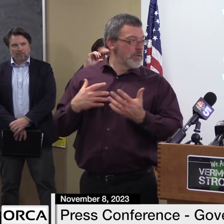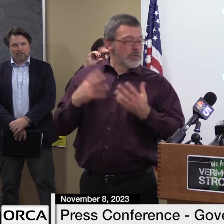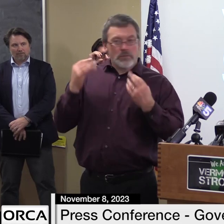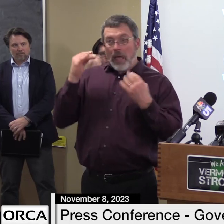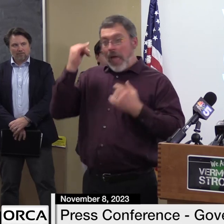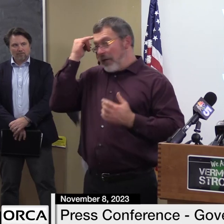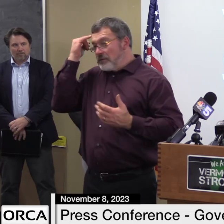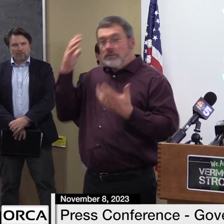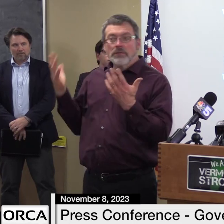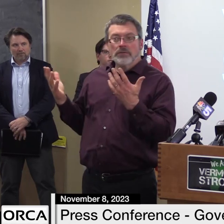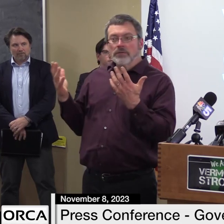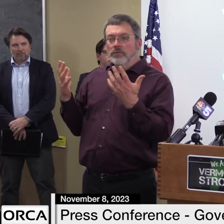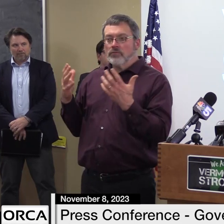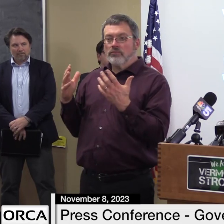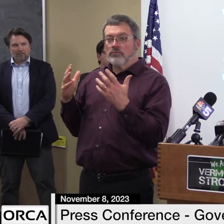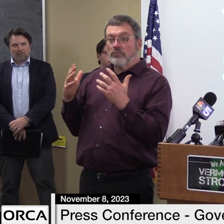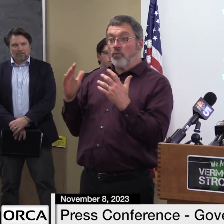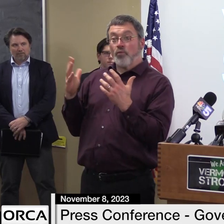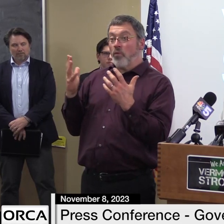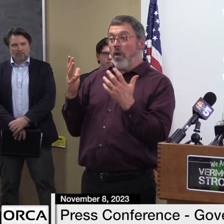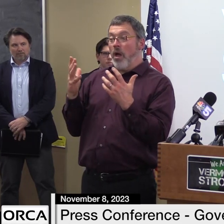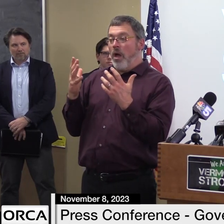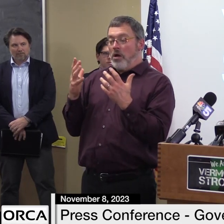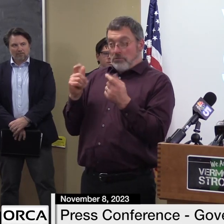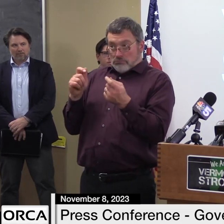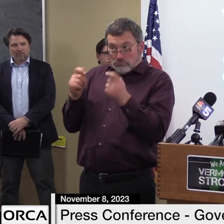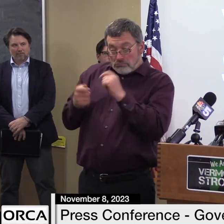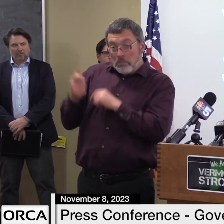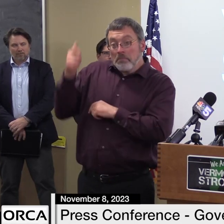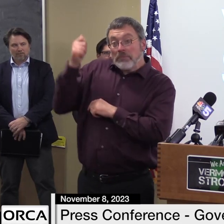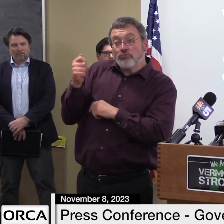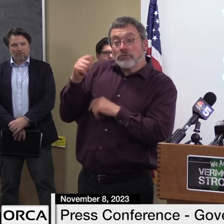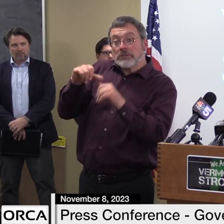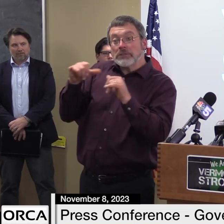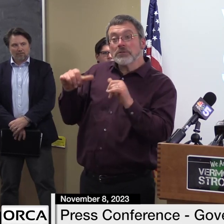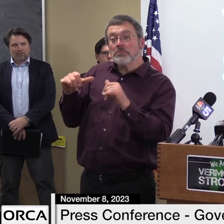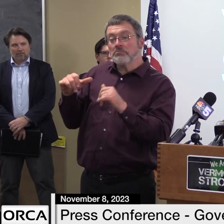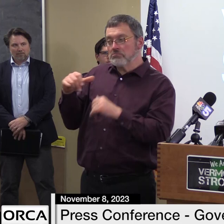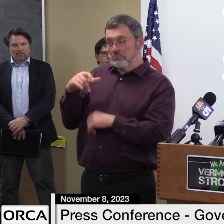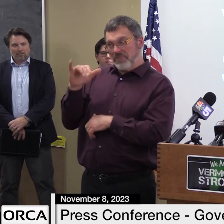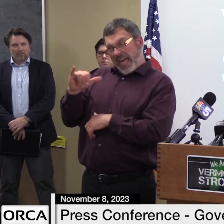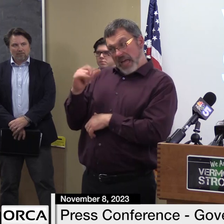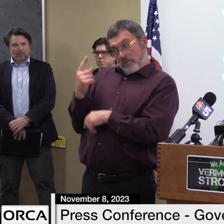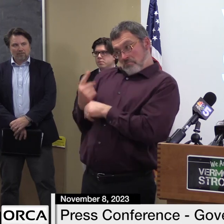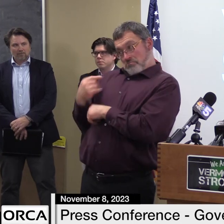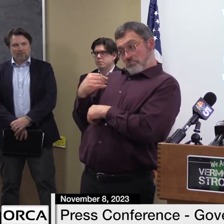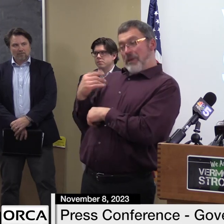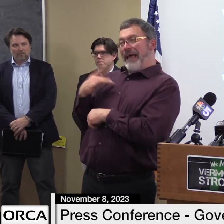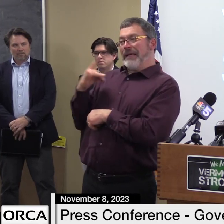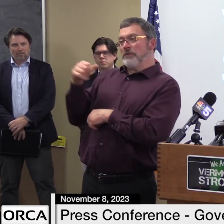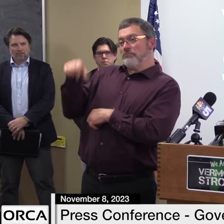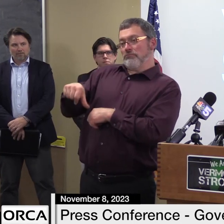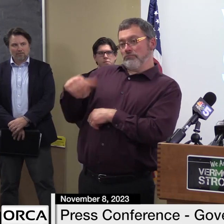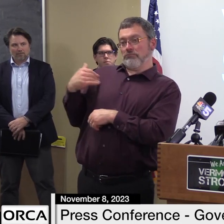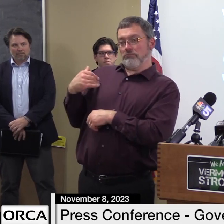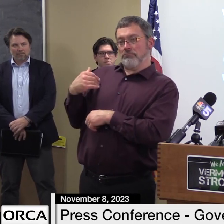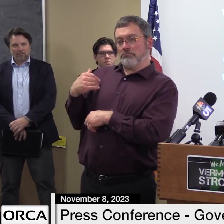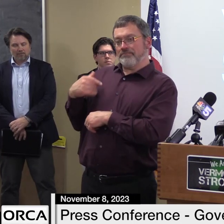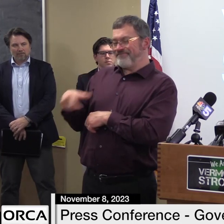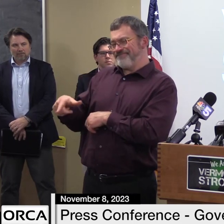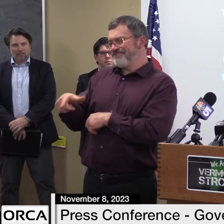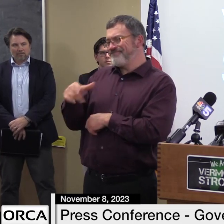reform to our pension system. As you remember, I vetoed that because I didn't think it went far enough and it wasn't going to accomplish the